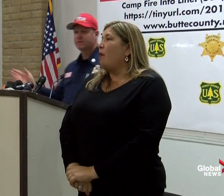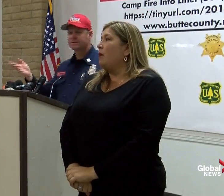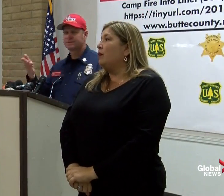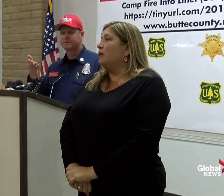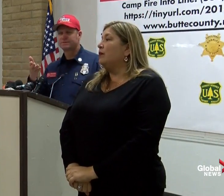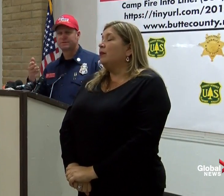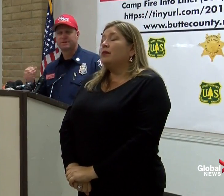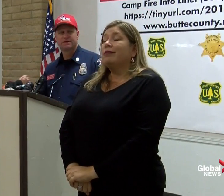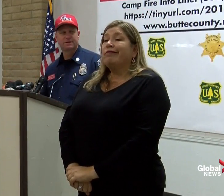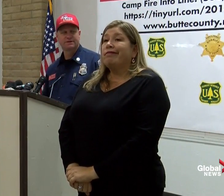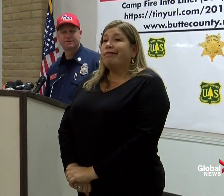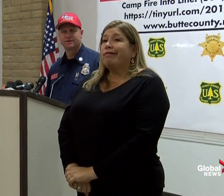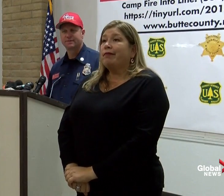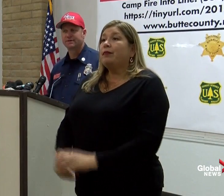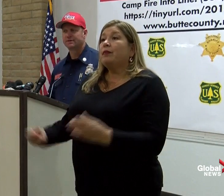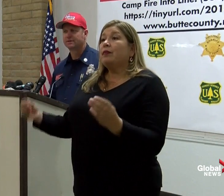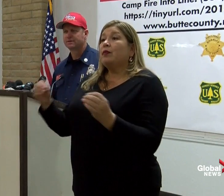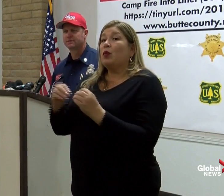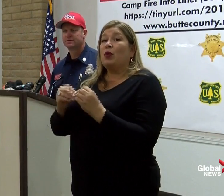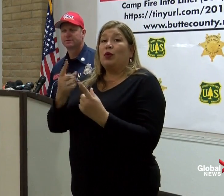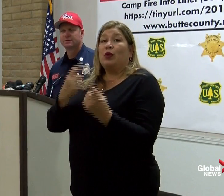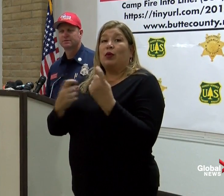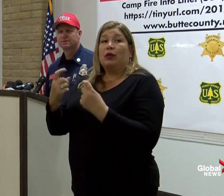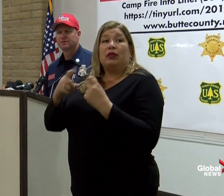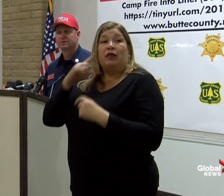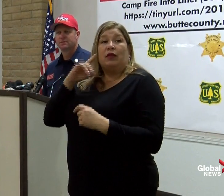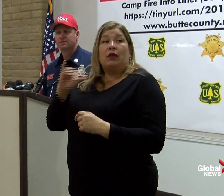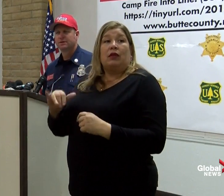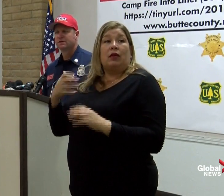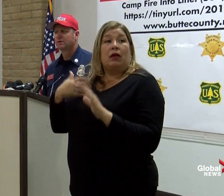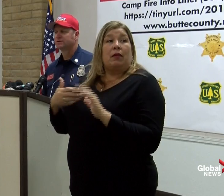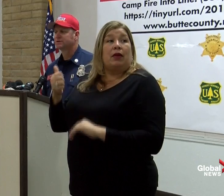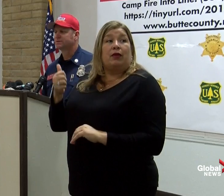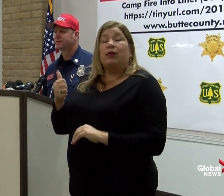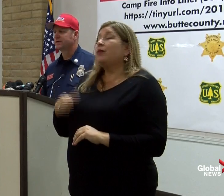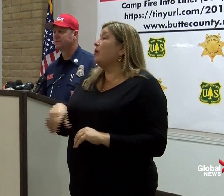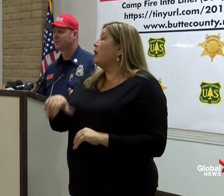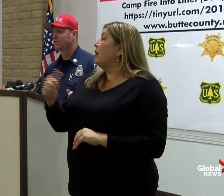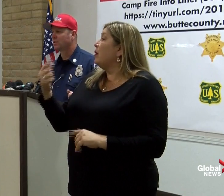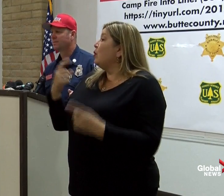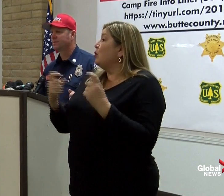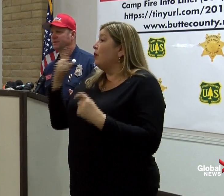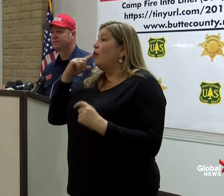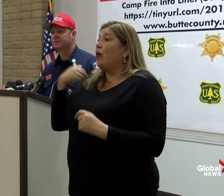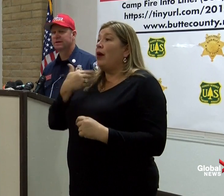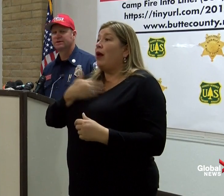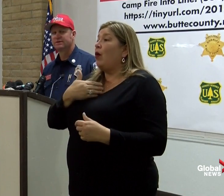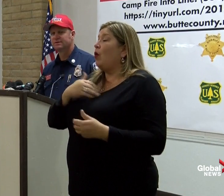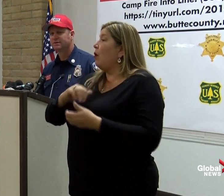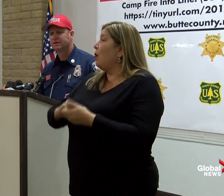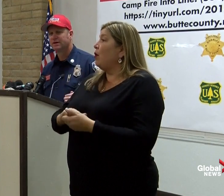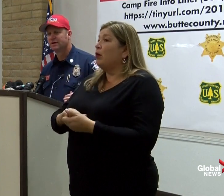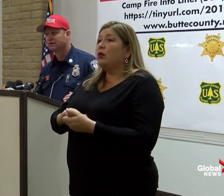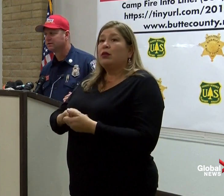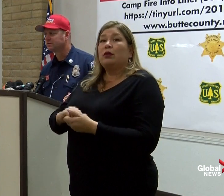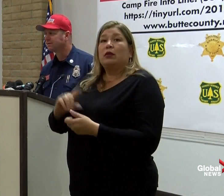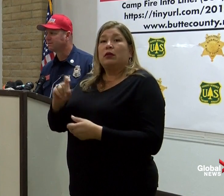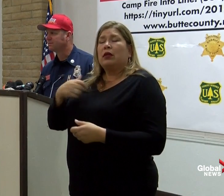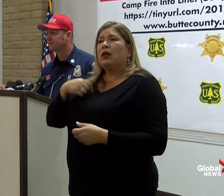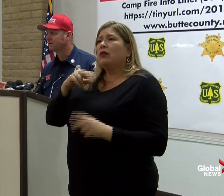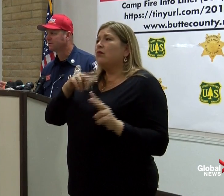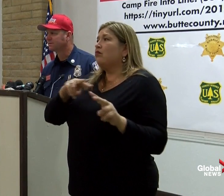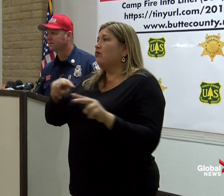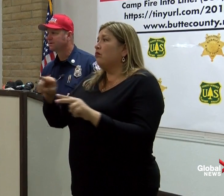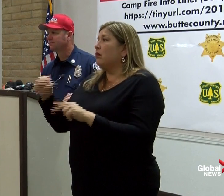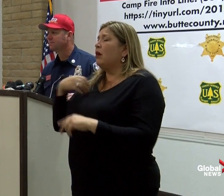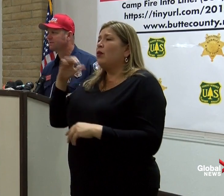Any other questions for the Incident Commander? Any questions for any of our cooperators? And I didn't see, I looked around the